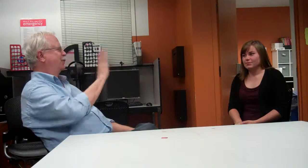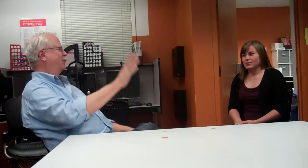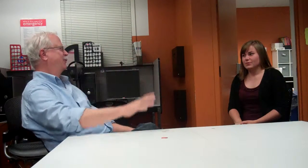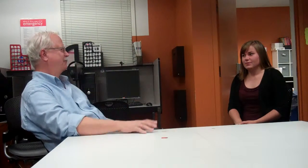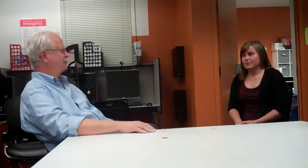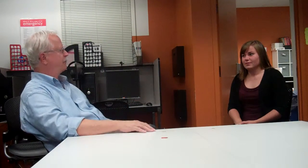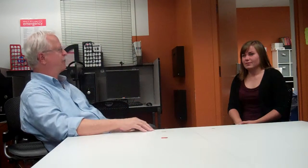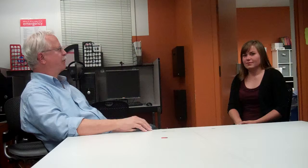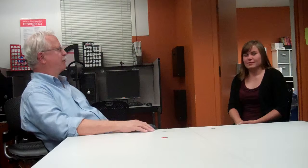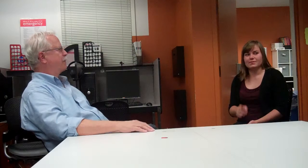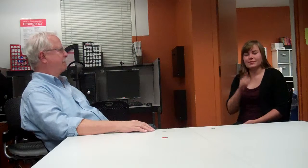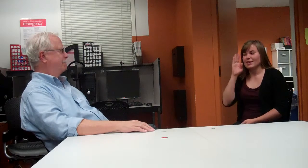Hi Rob, how you doing?